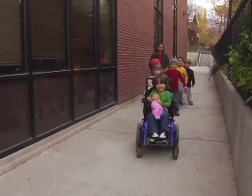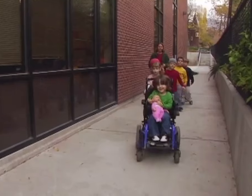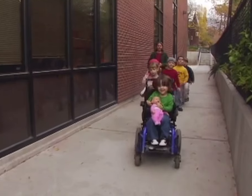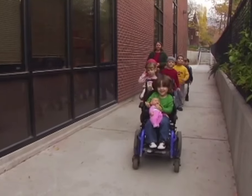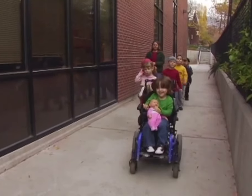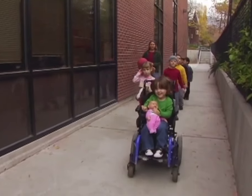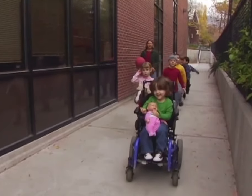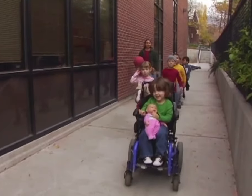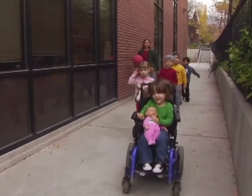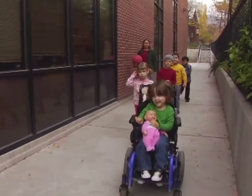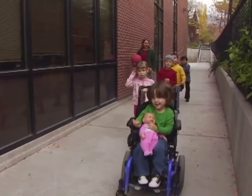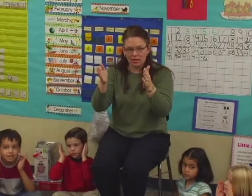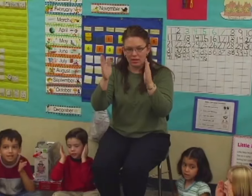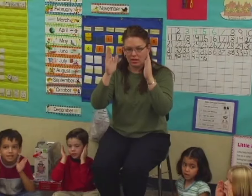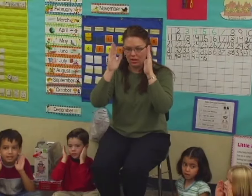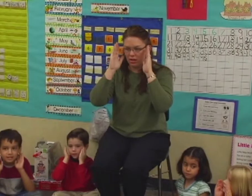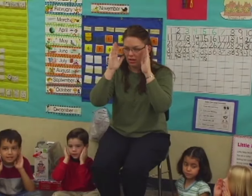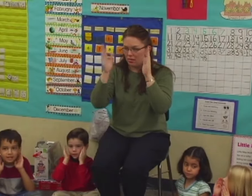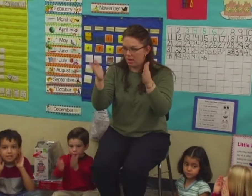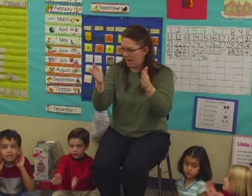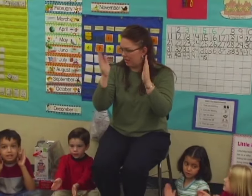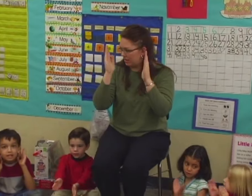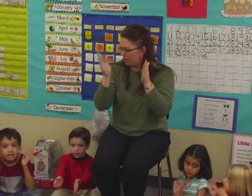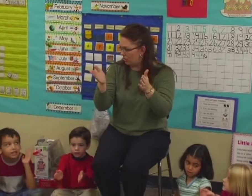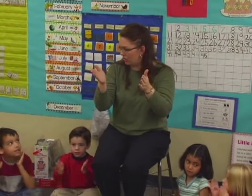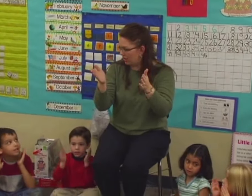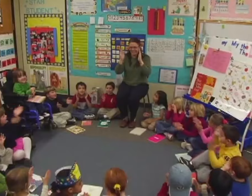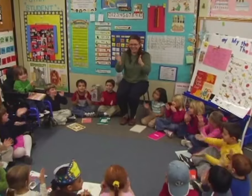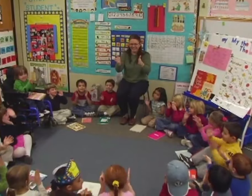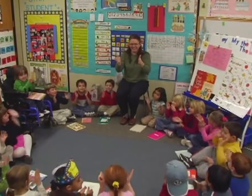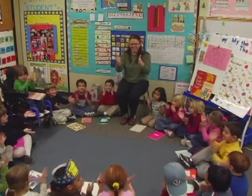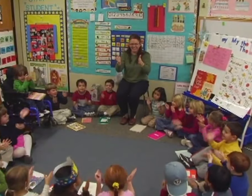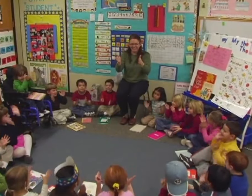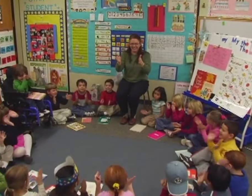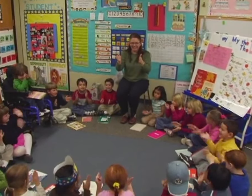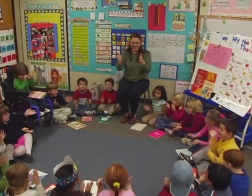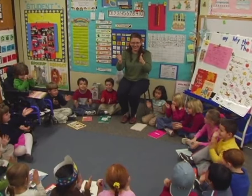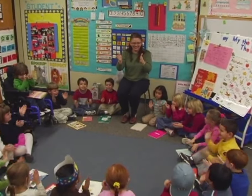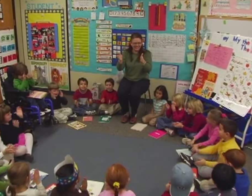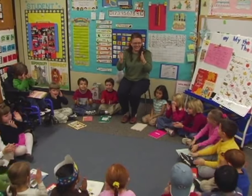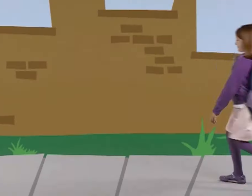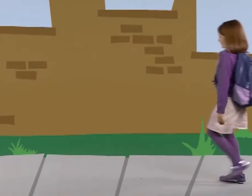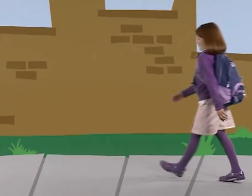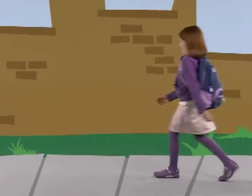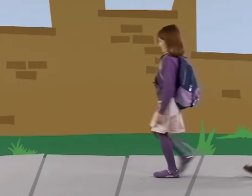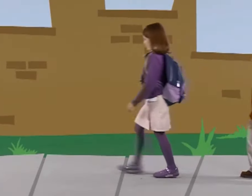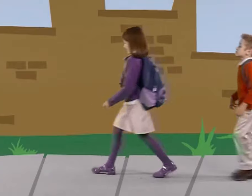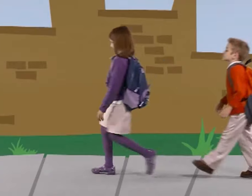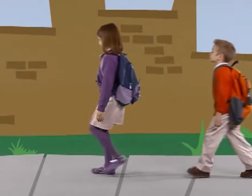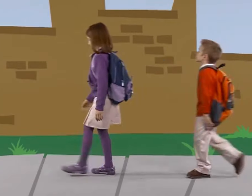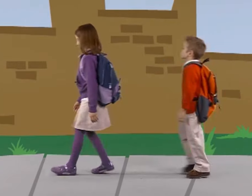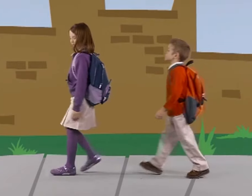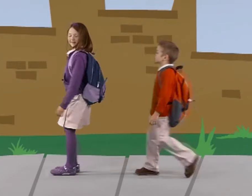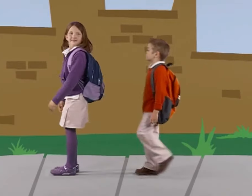Welcome to school. Let's all line up. It's time to pay attention. Time to pay attention. Welcome to school.